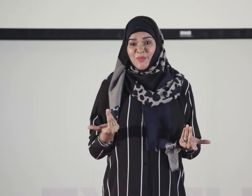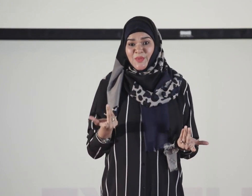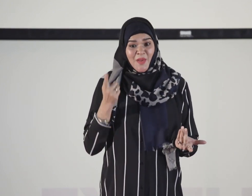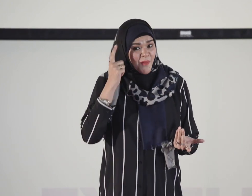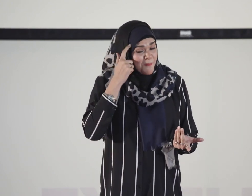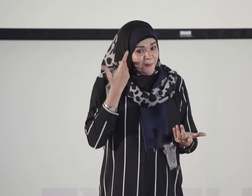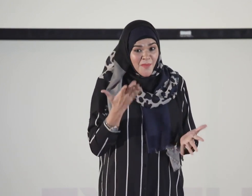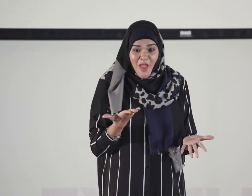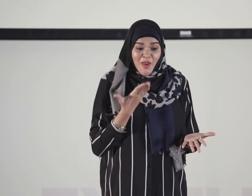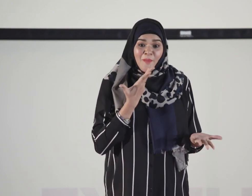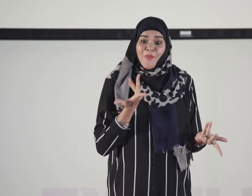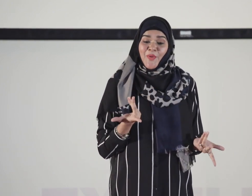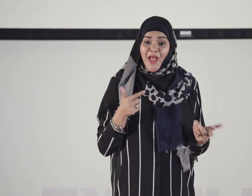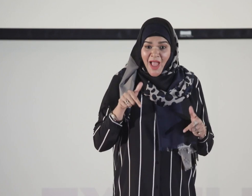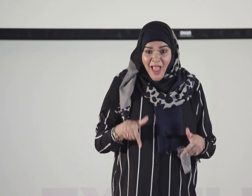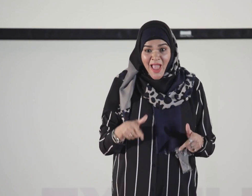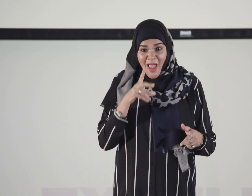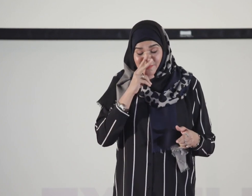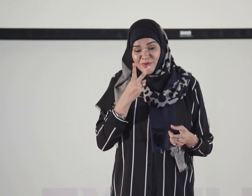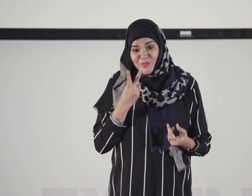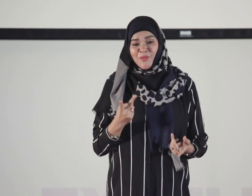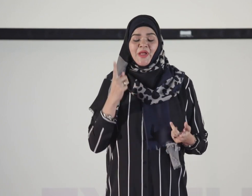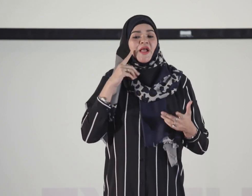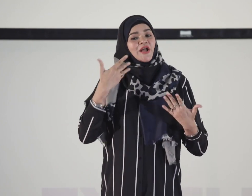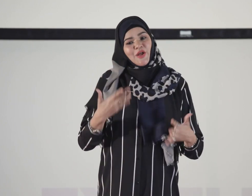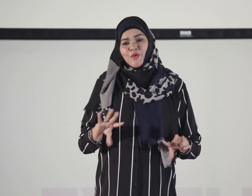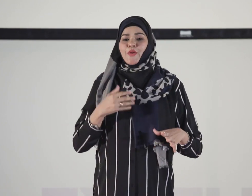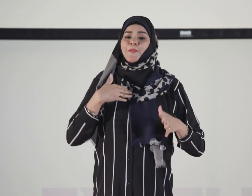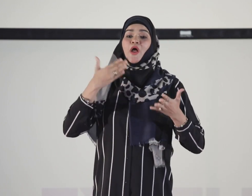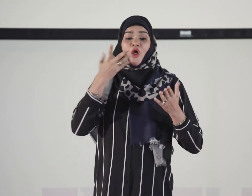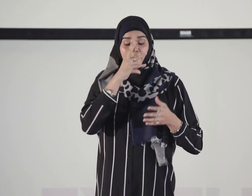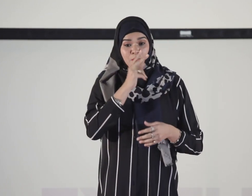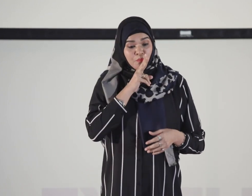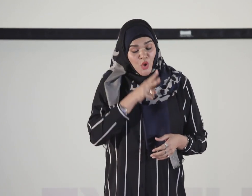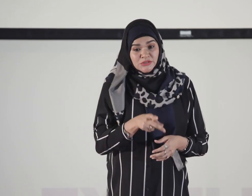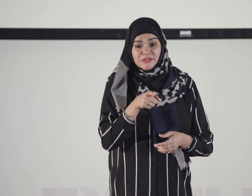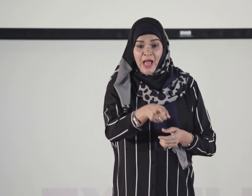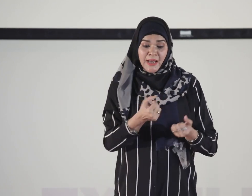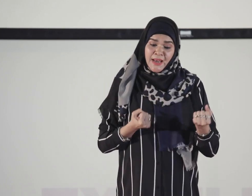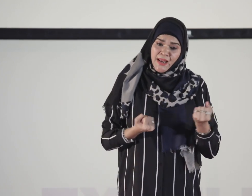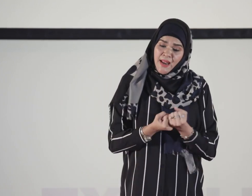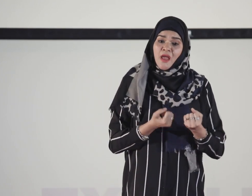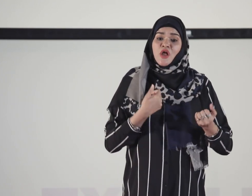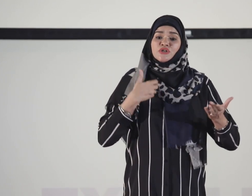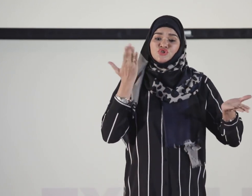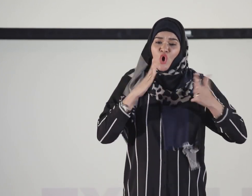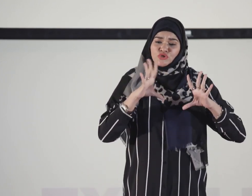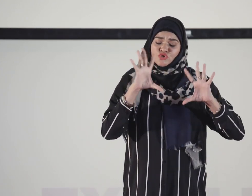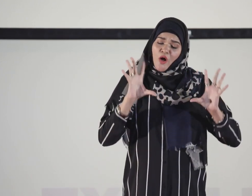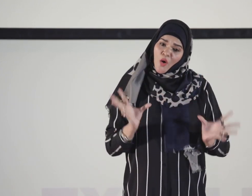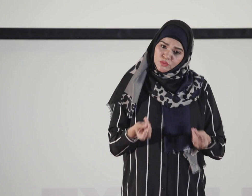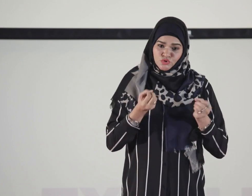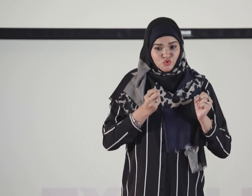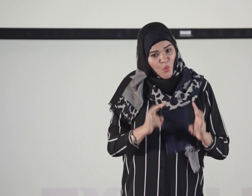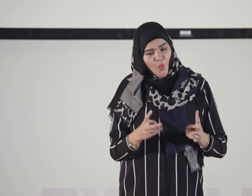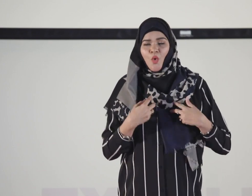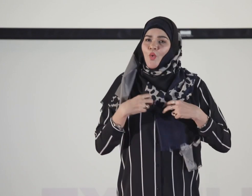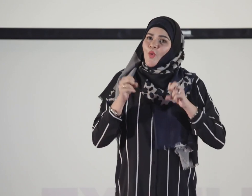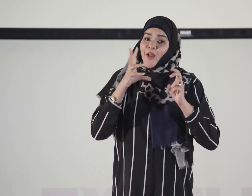to a deaf setup? Would I have been on the position I am today? My mother also supported me to go